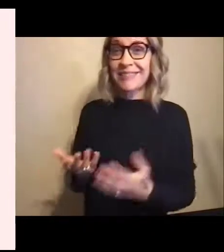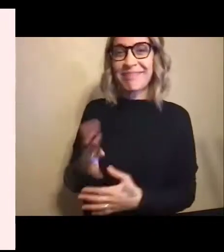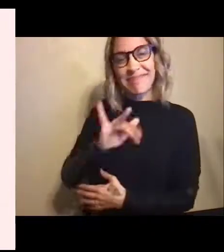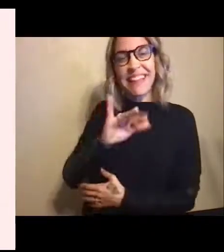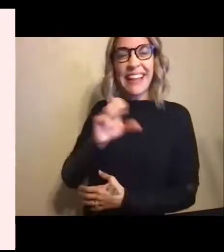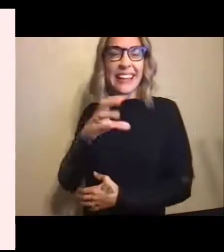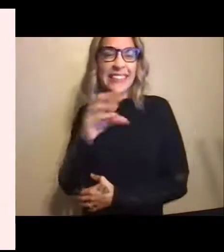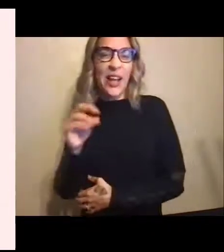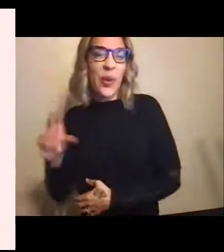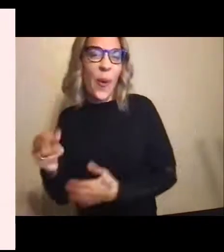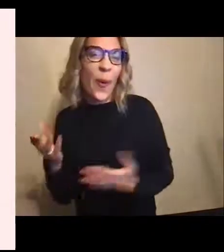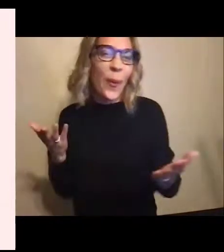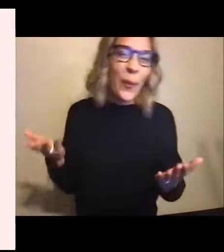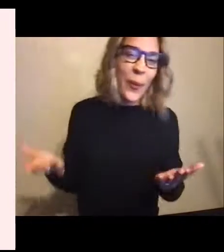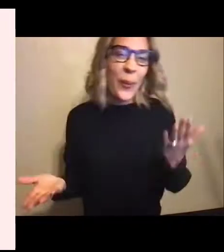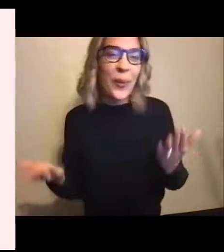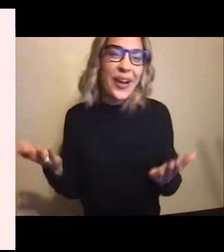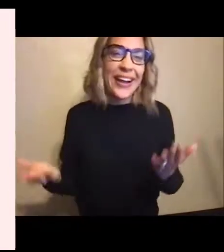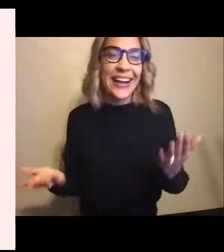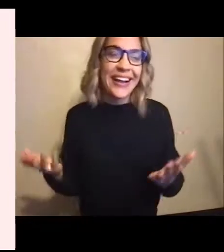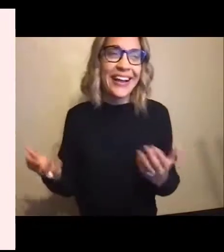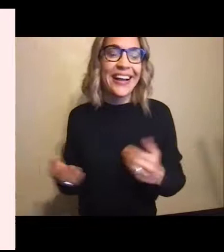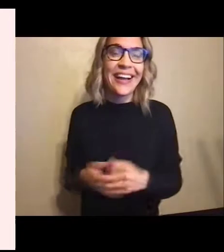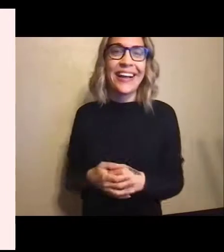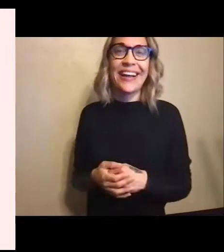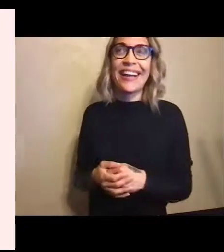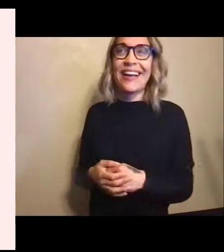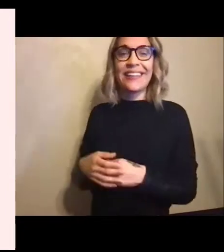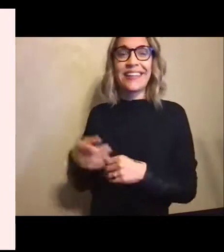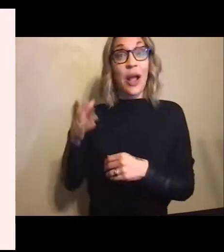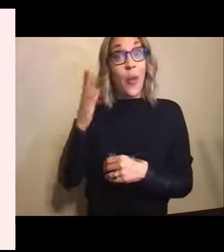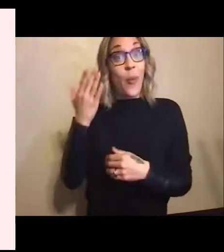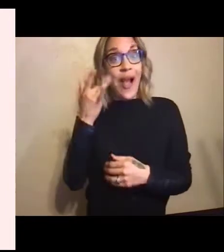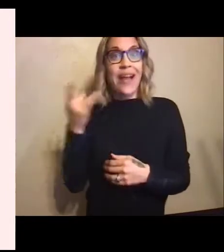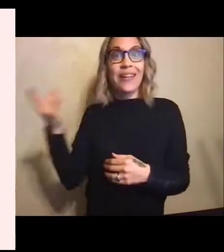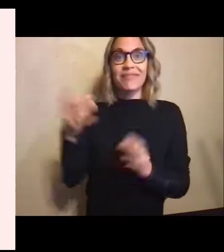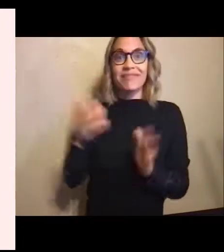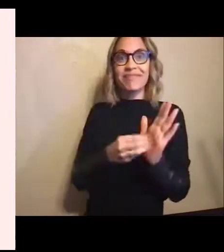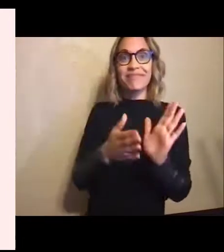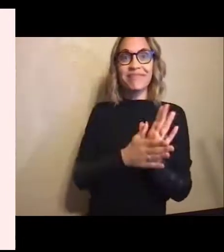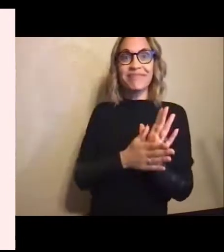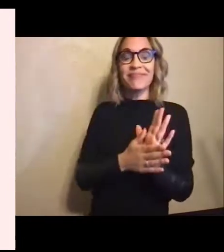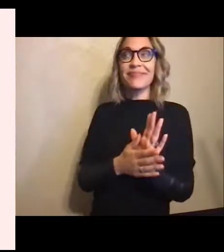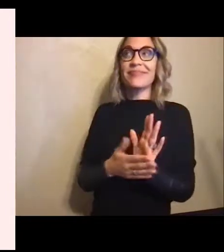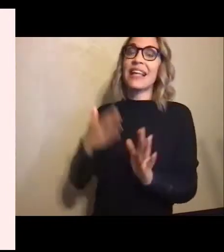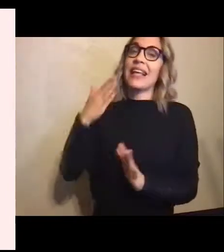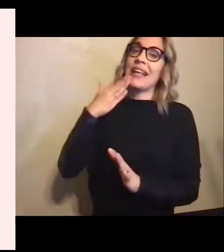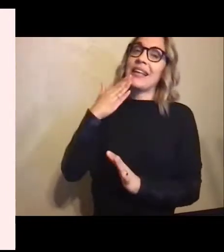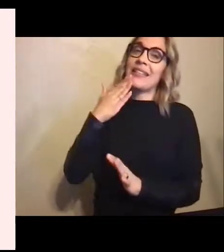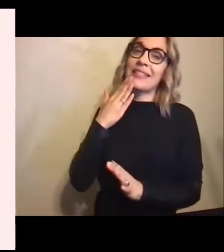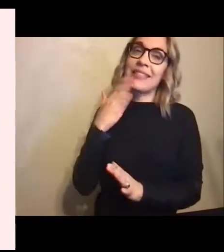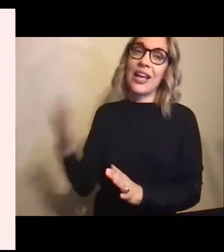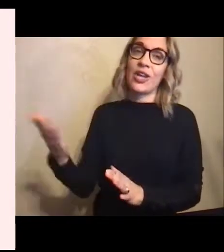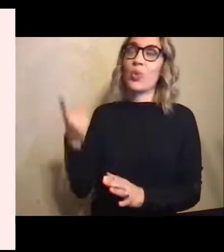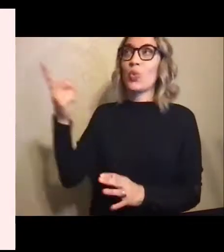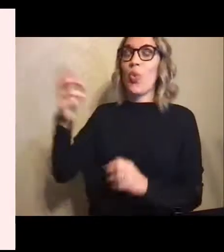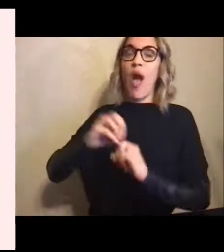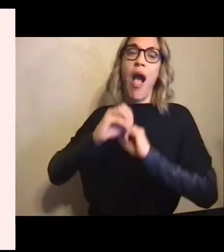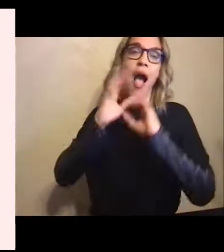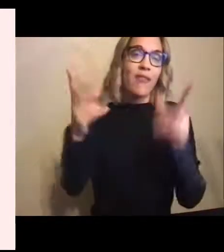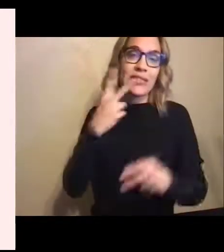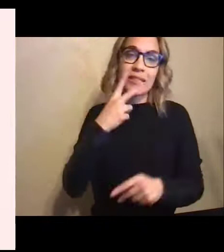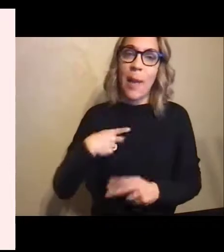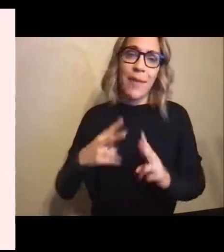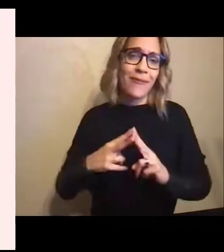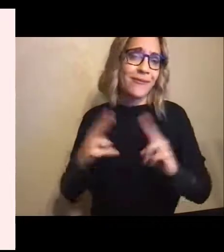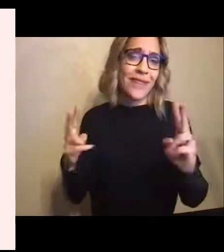page. We do communicate here and there. We might not have to talk about the fact that he added the